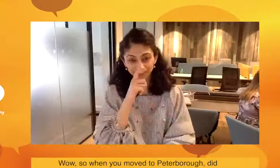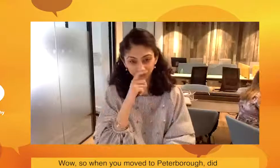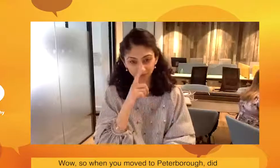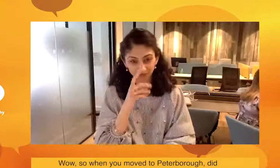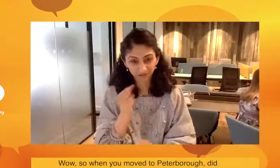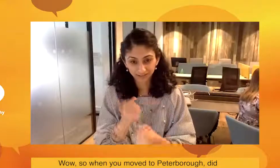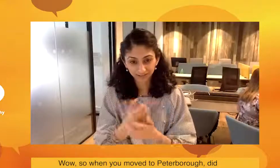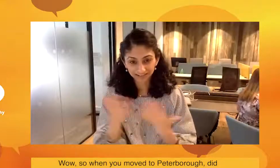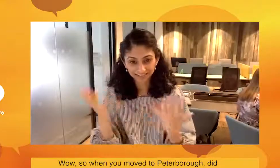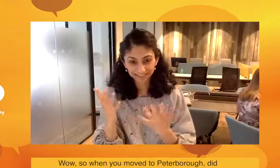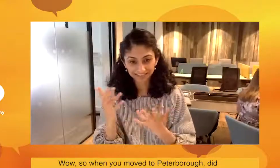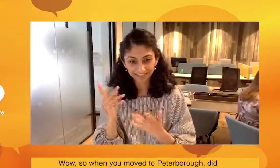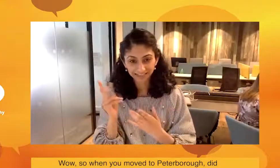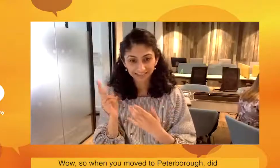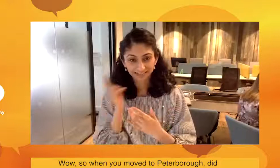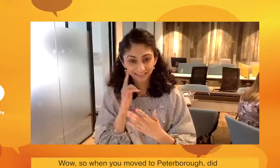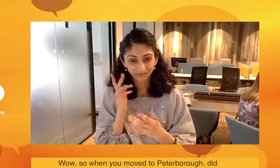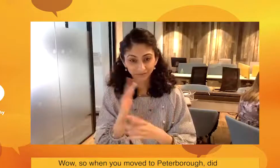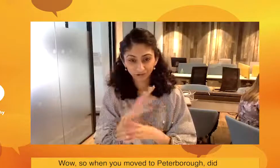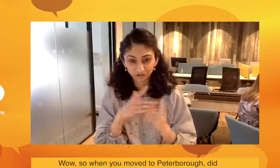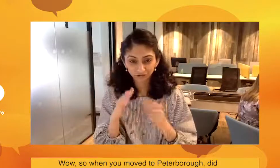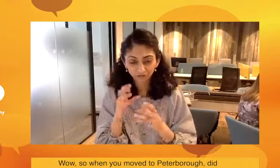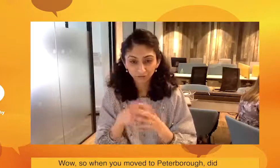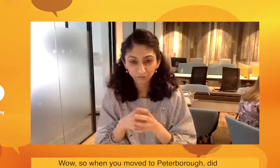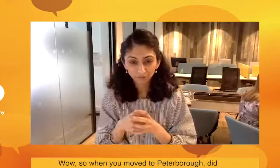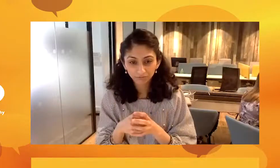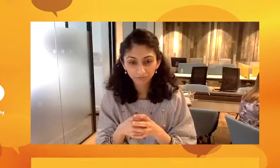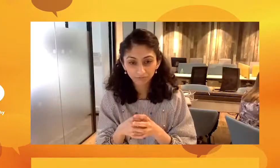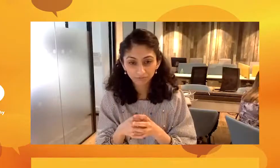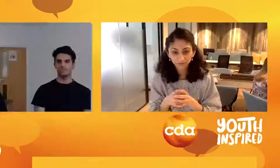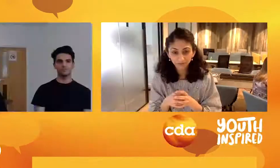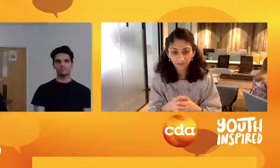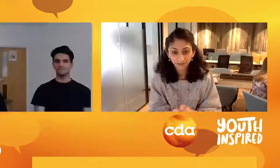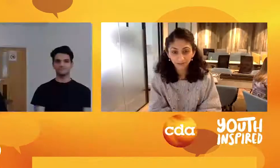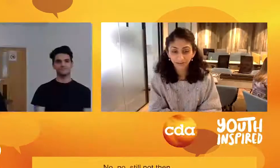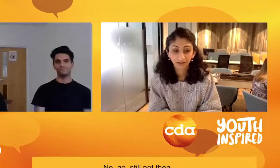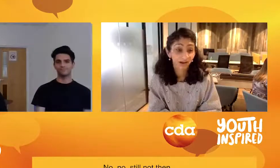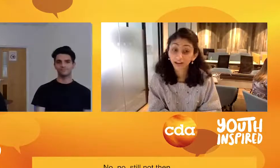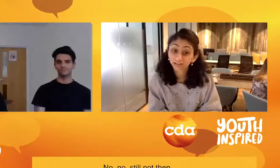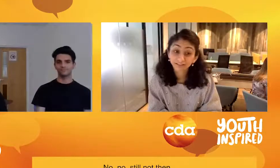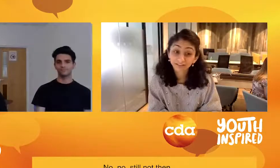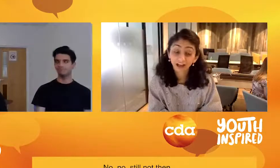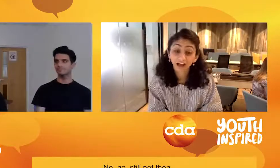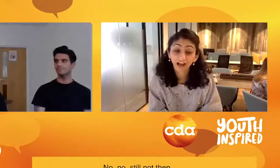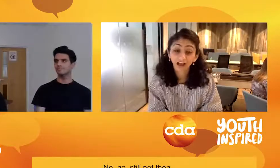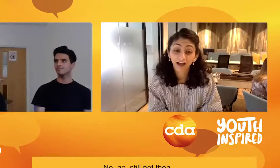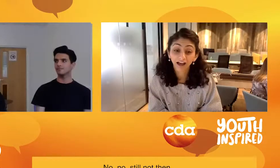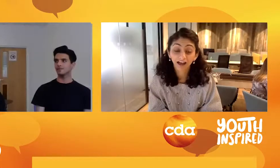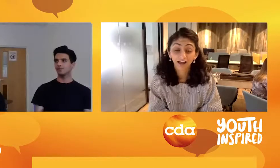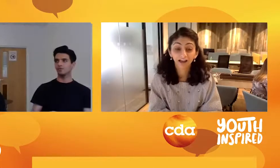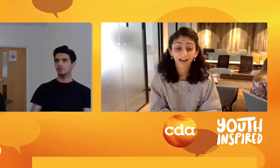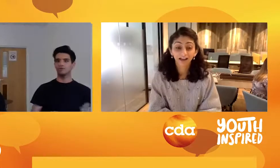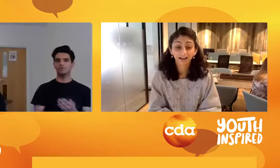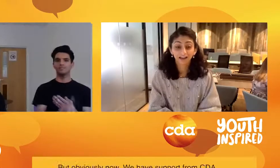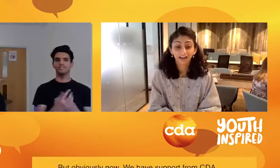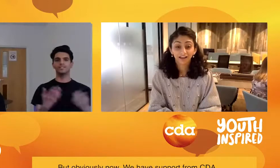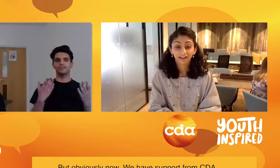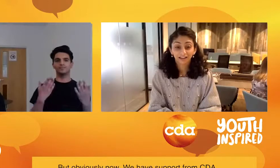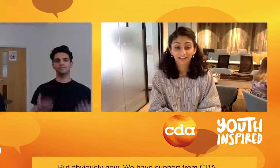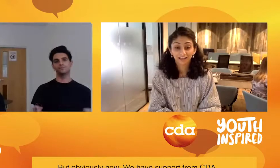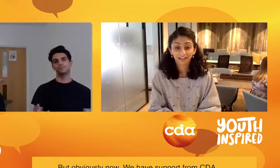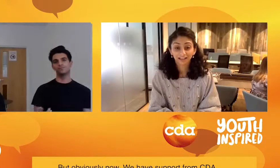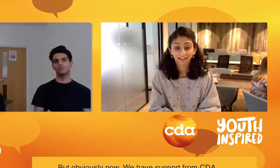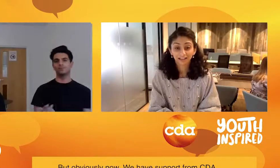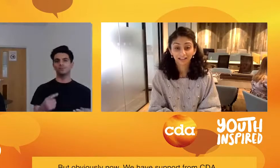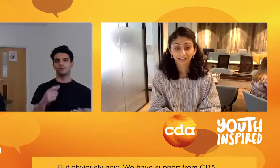Wow, so when you moved to Peterborough, did you have any kind of deaf social groups? No, still not then.